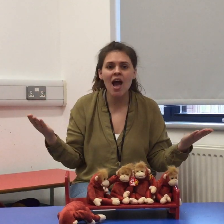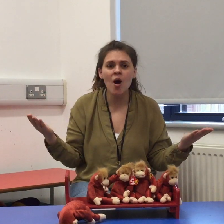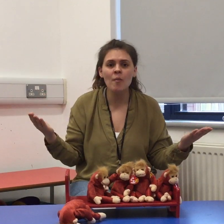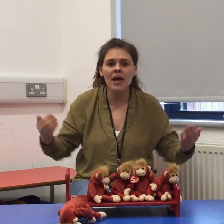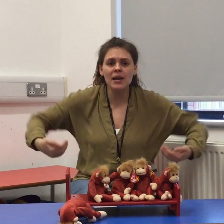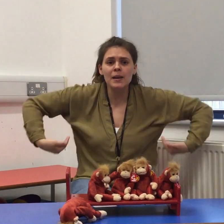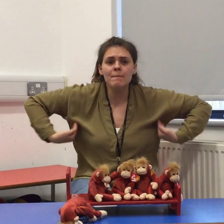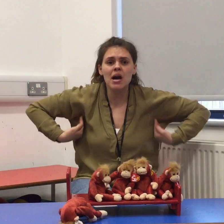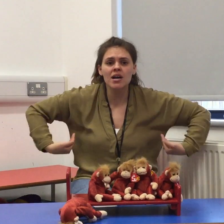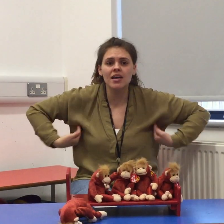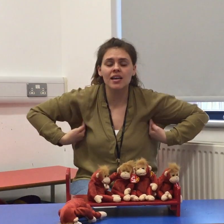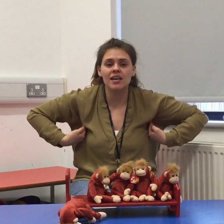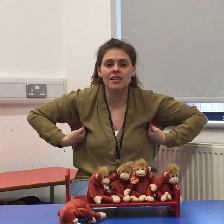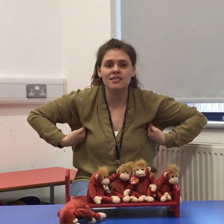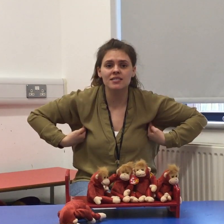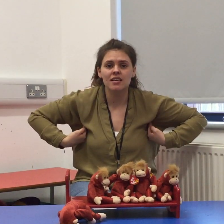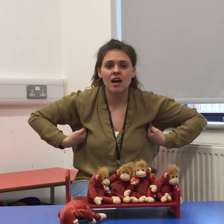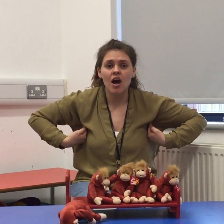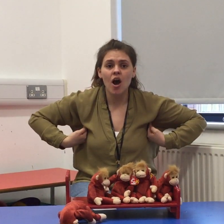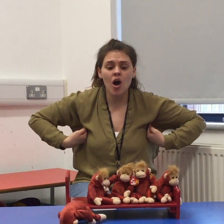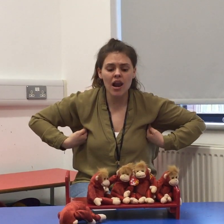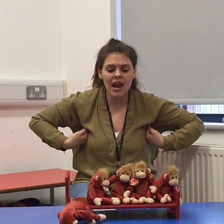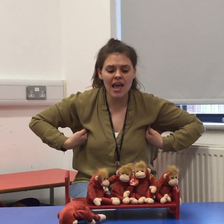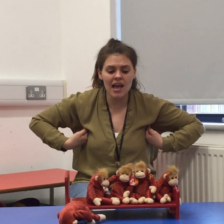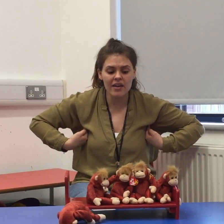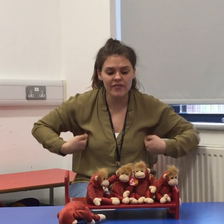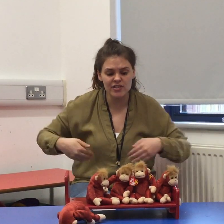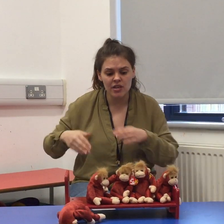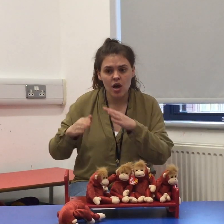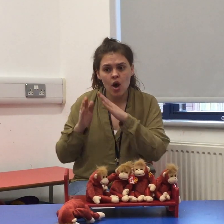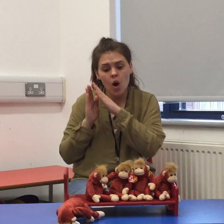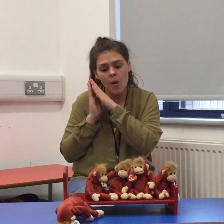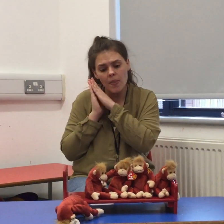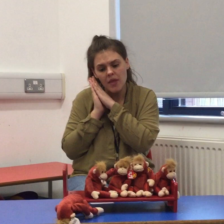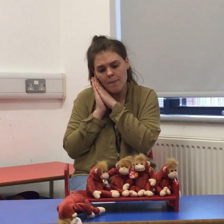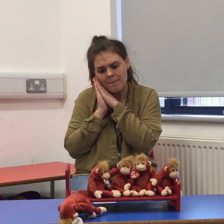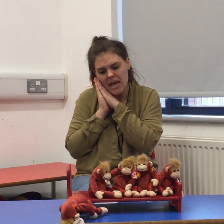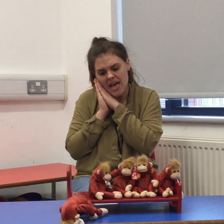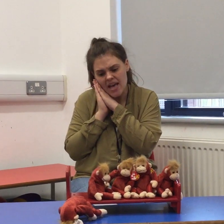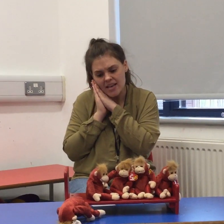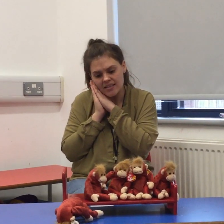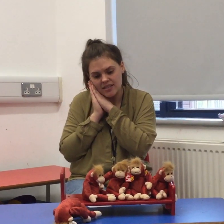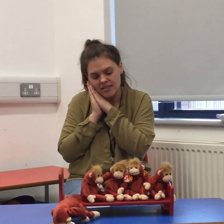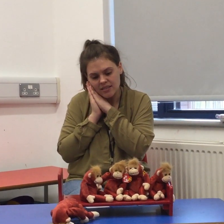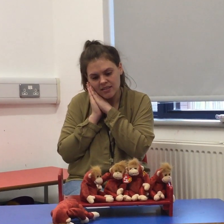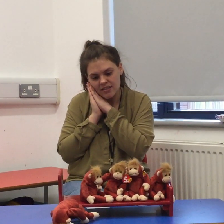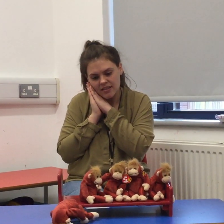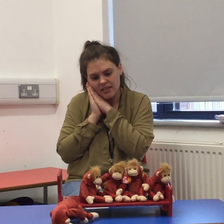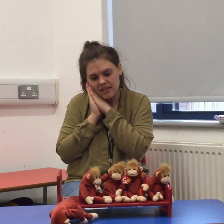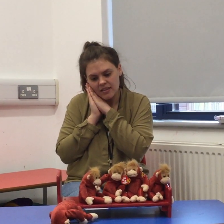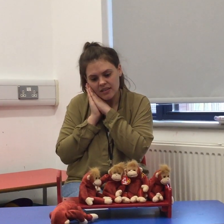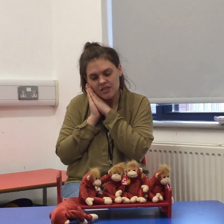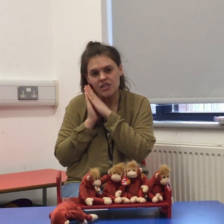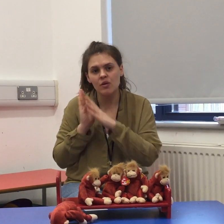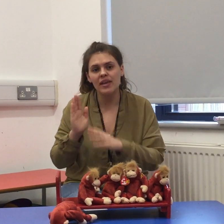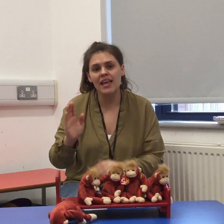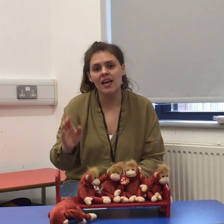how many monkeys are left on the bed? Shall we